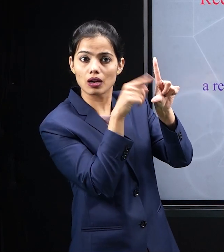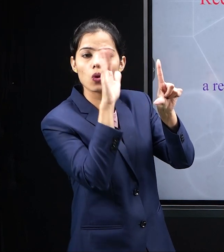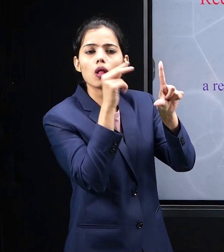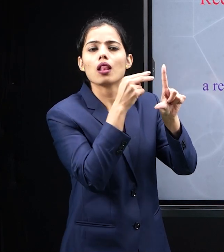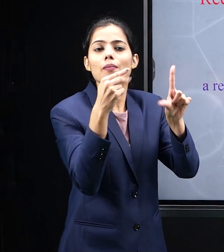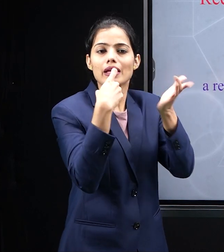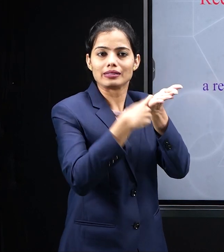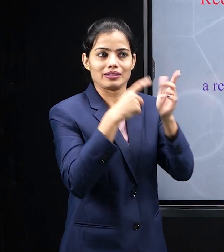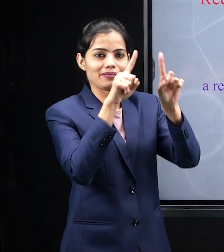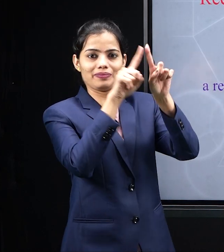rectangle.